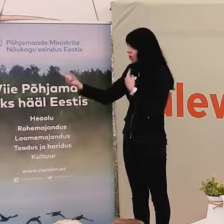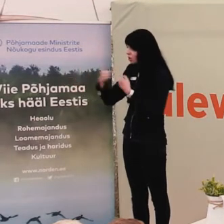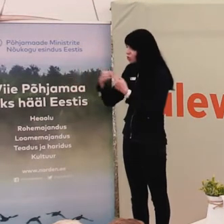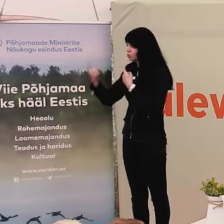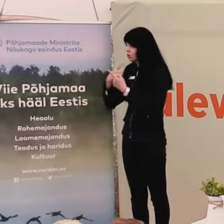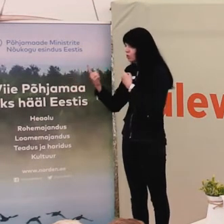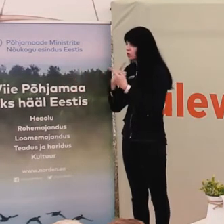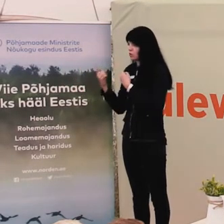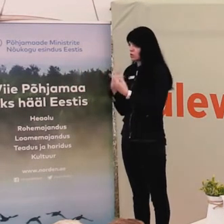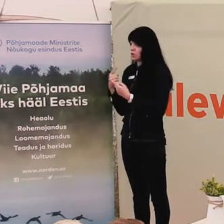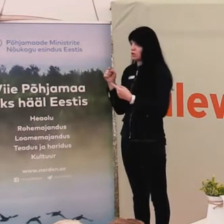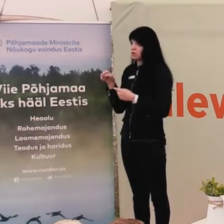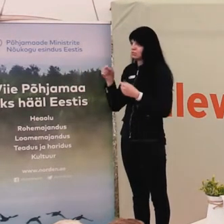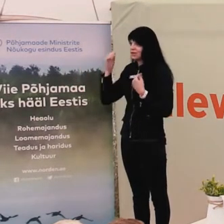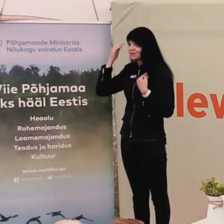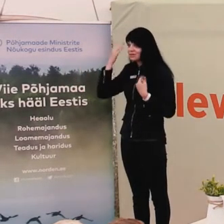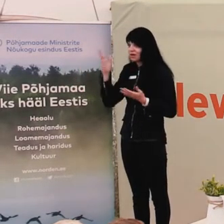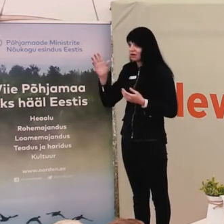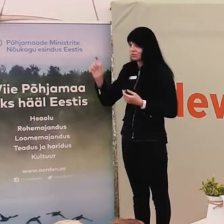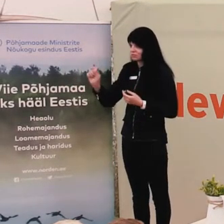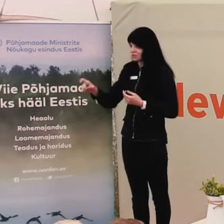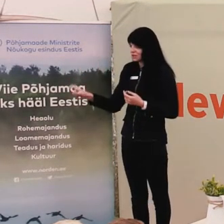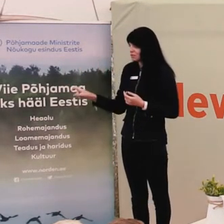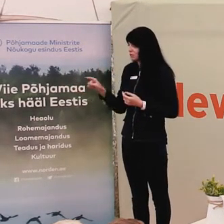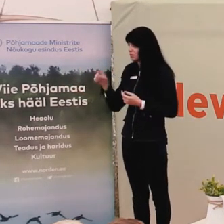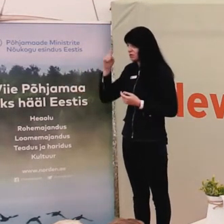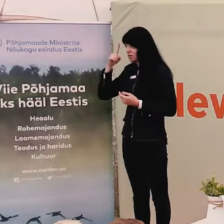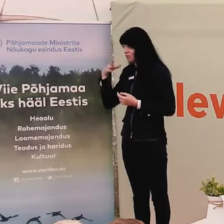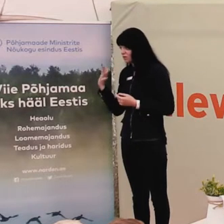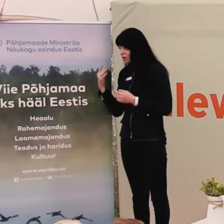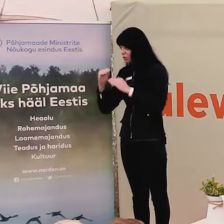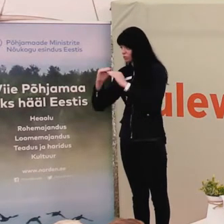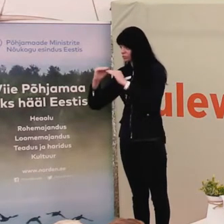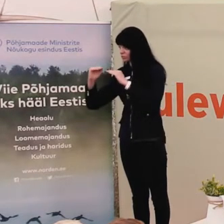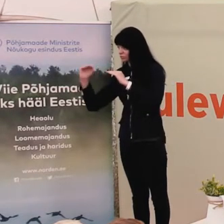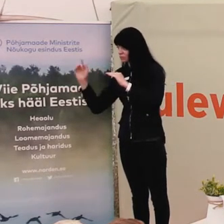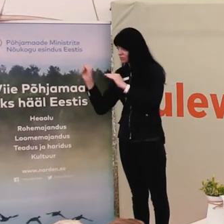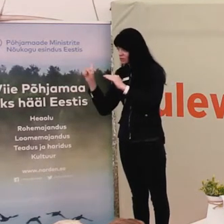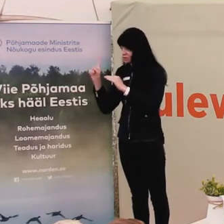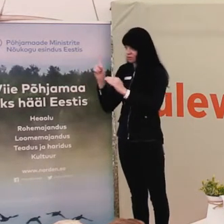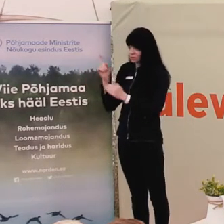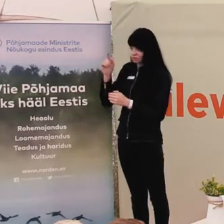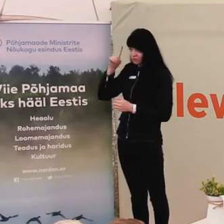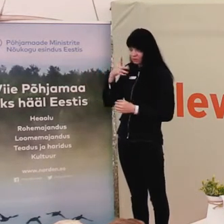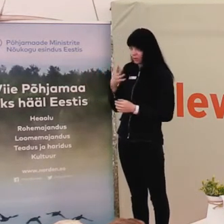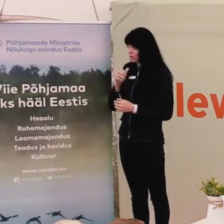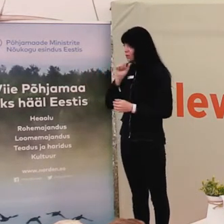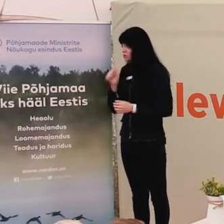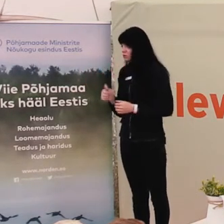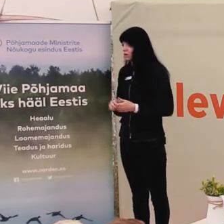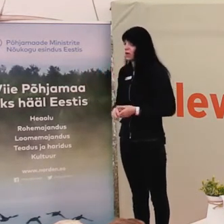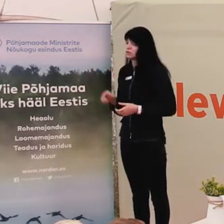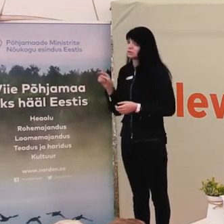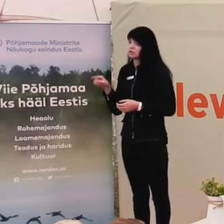And you have no idea how many people actually don't get what sustainability is. And they advocate it. And this